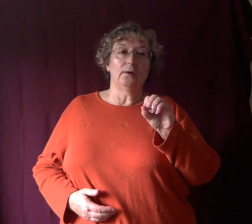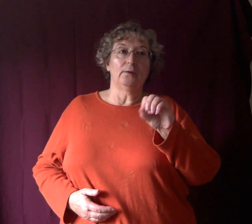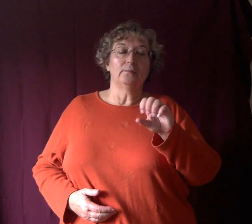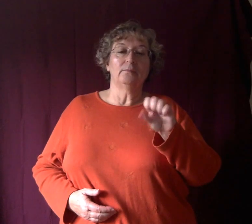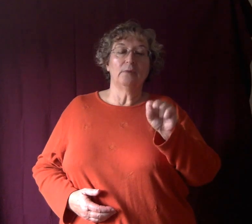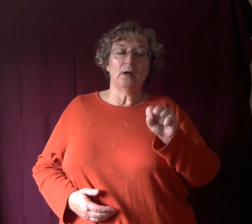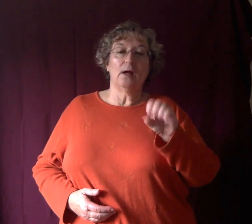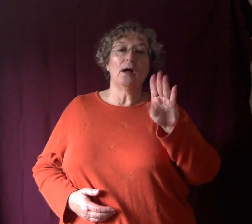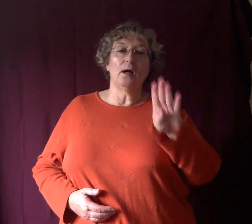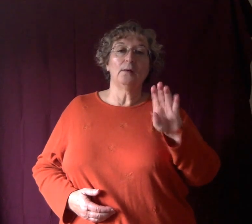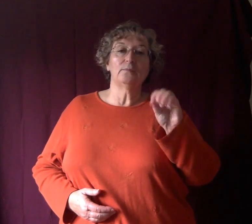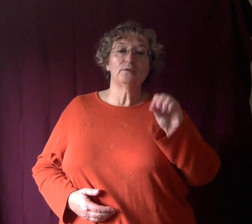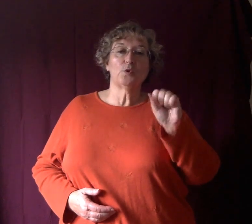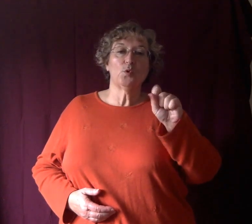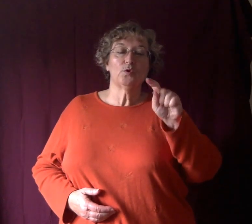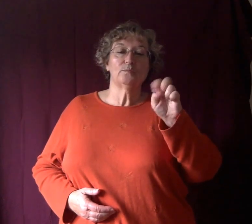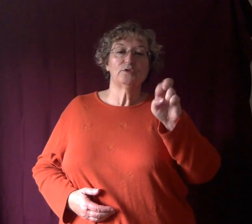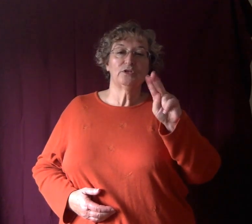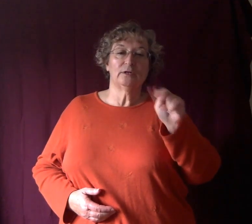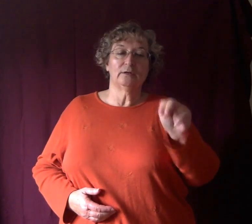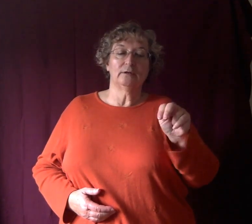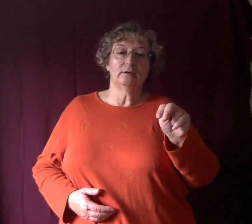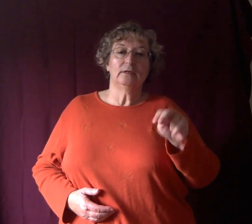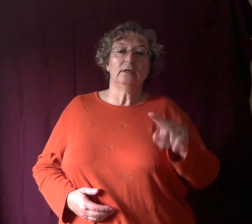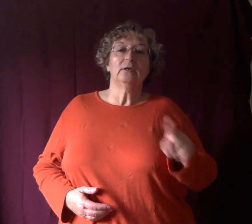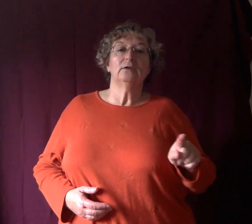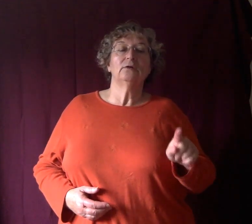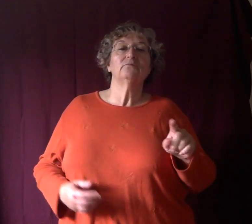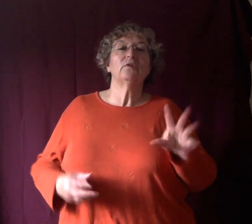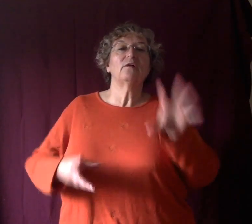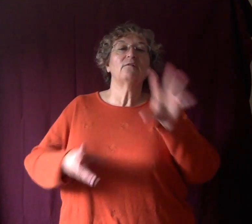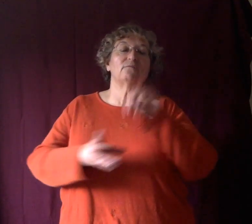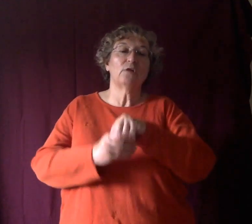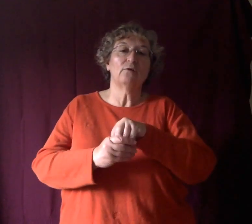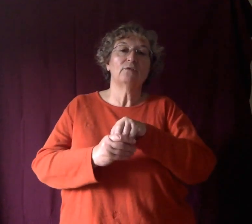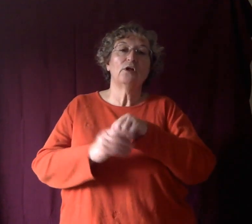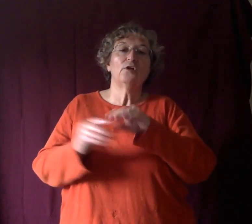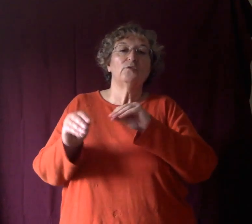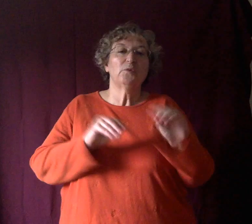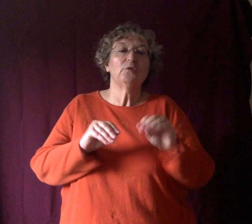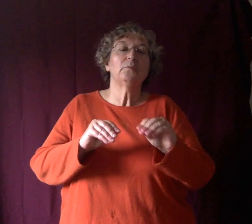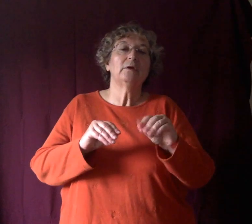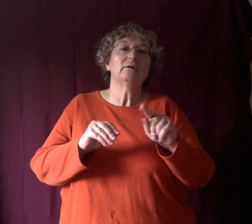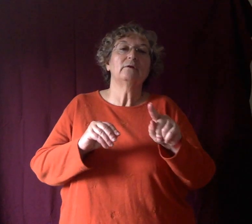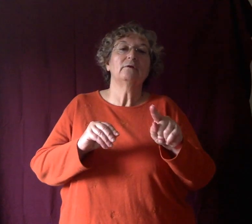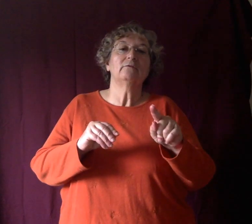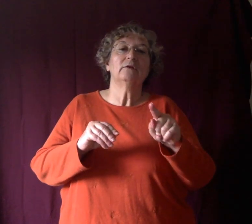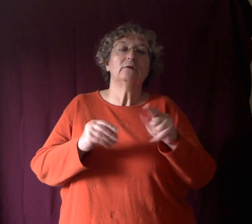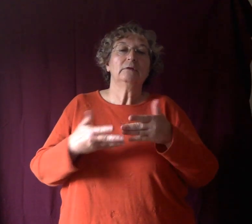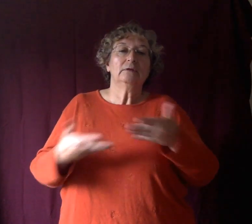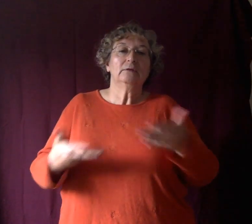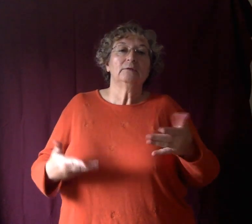you. Absorption will involve the movement of nutrients, sugars, proteins and fats, vitamins and